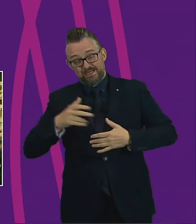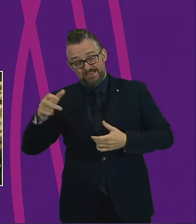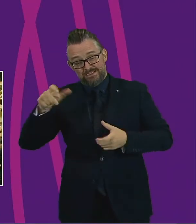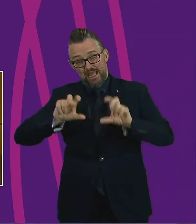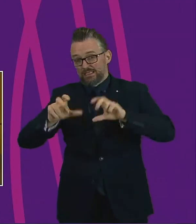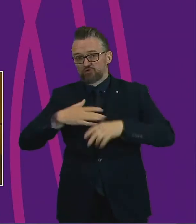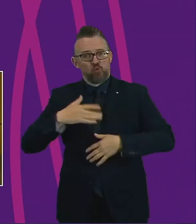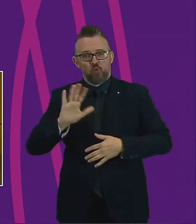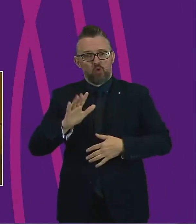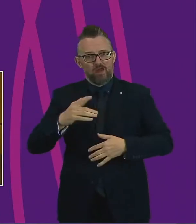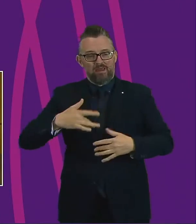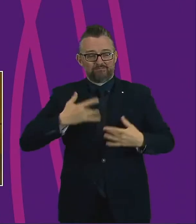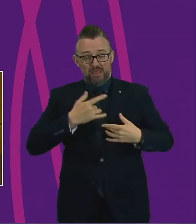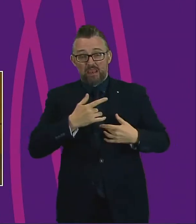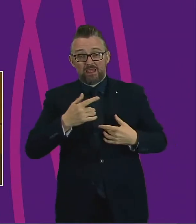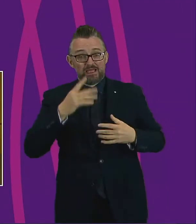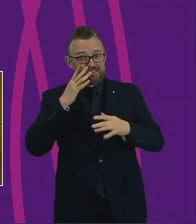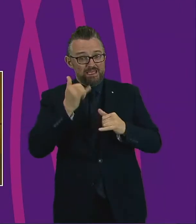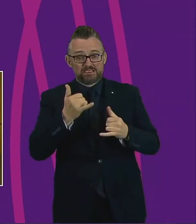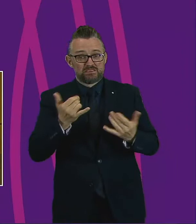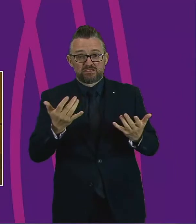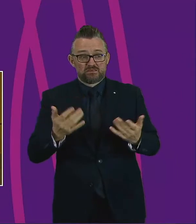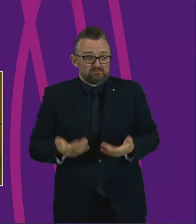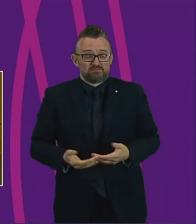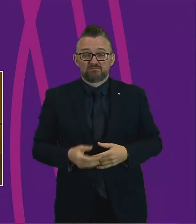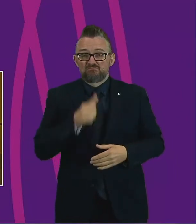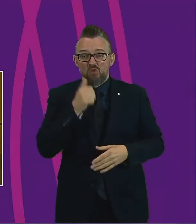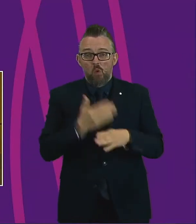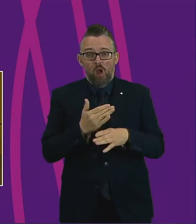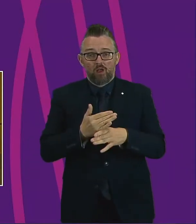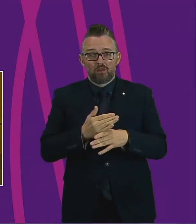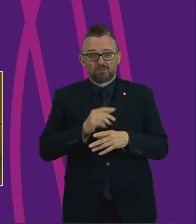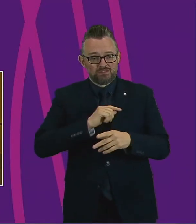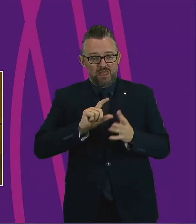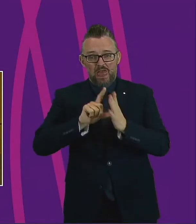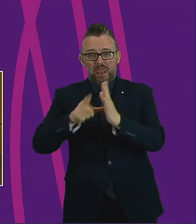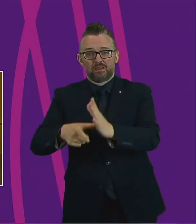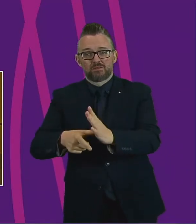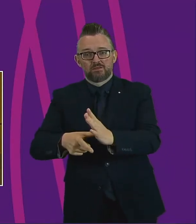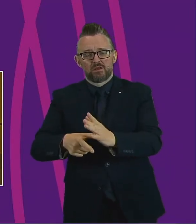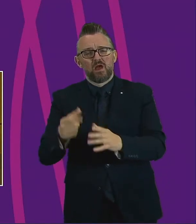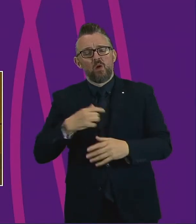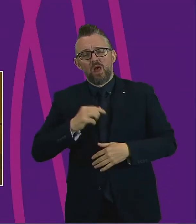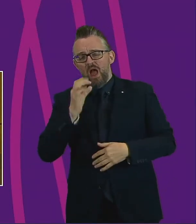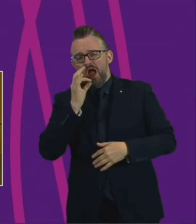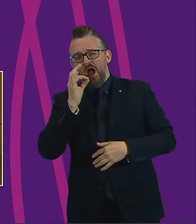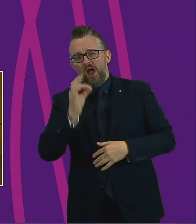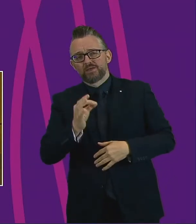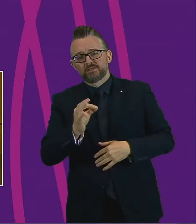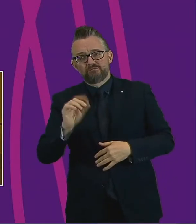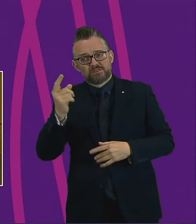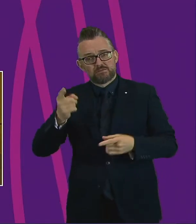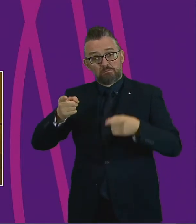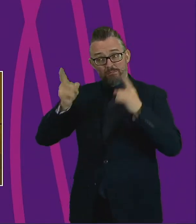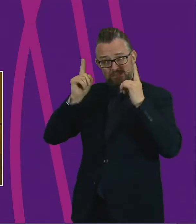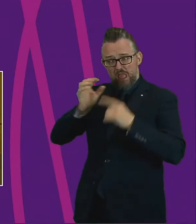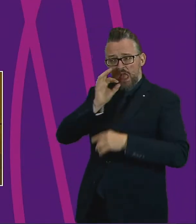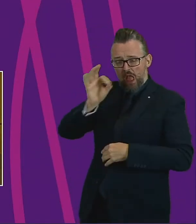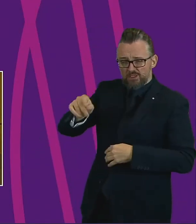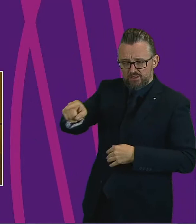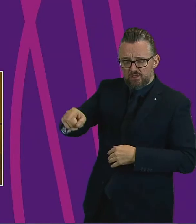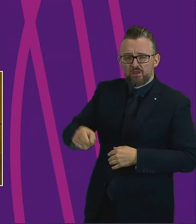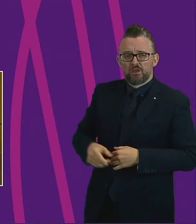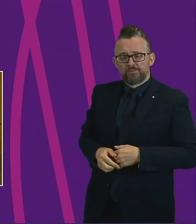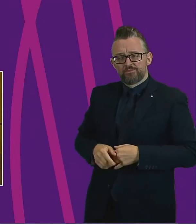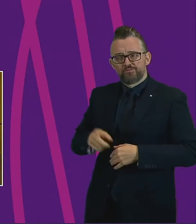that test would have been basically useless by that time. Can I ask the First Minister what steps she's going to take to